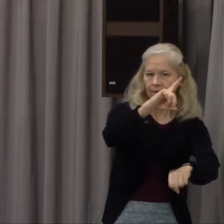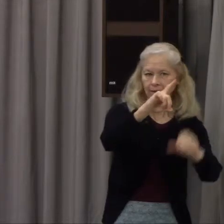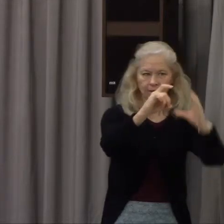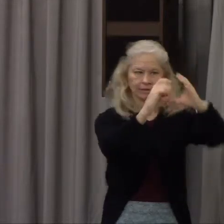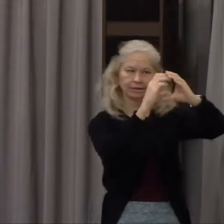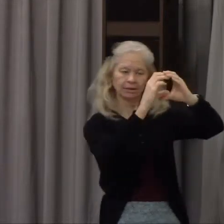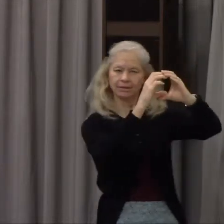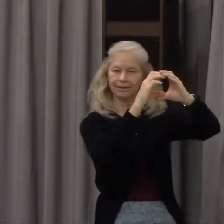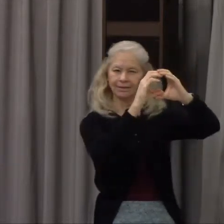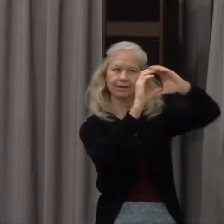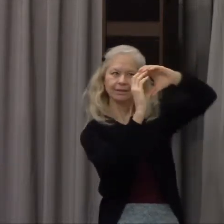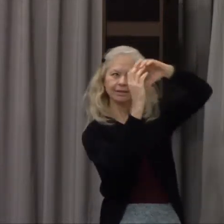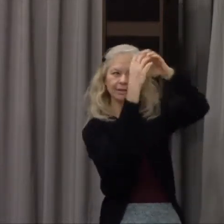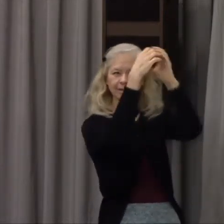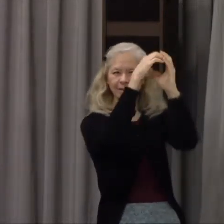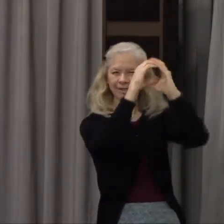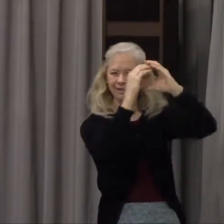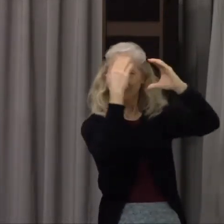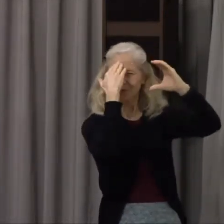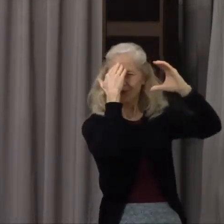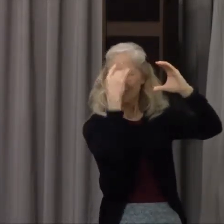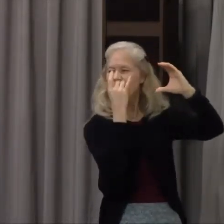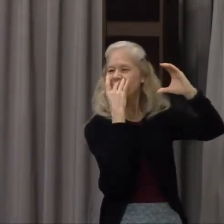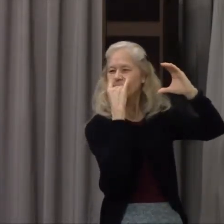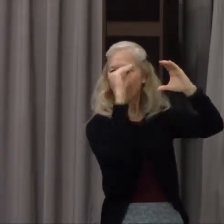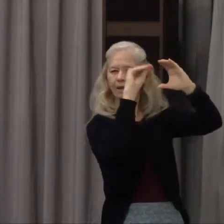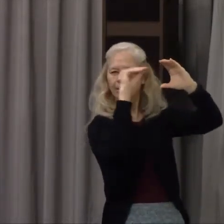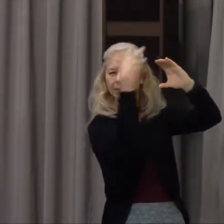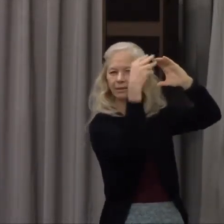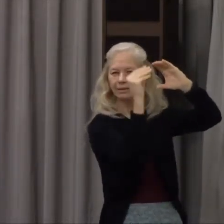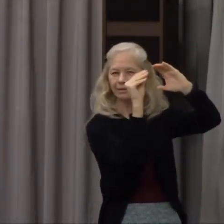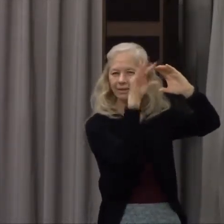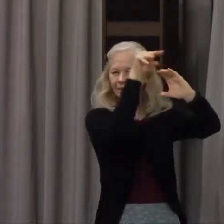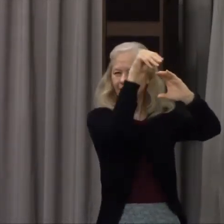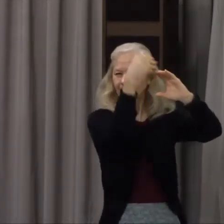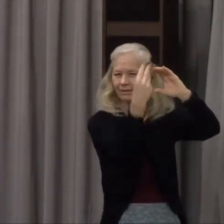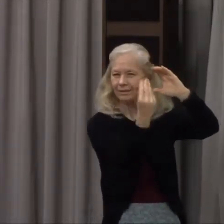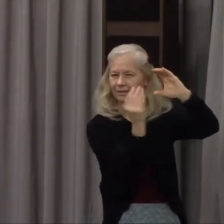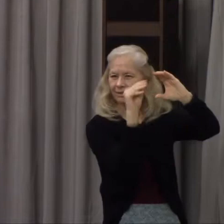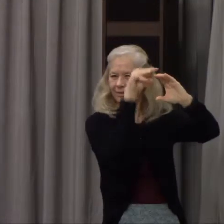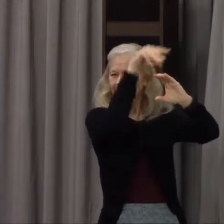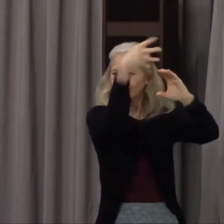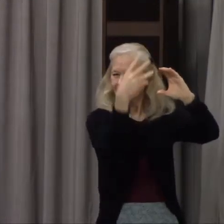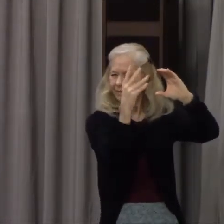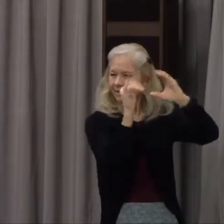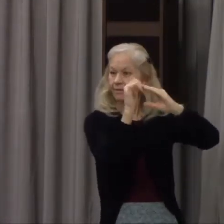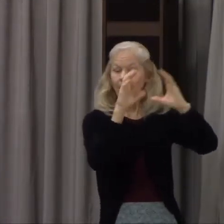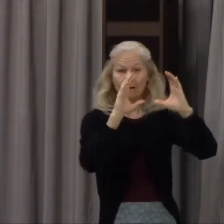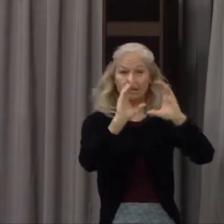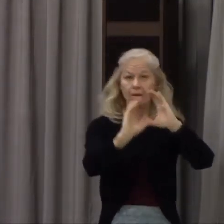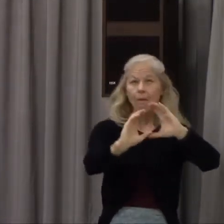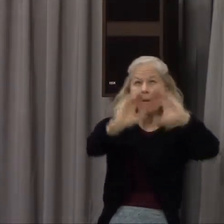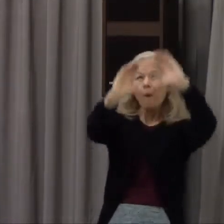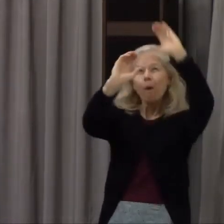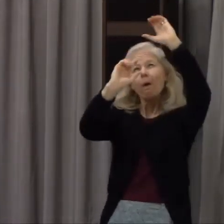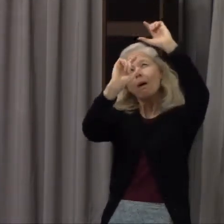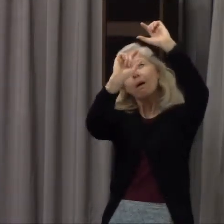When you hold that diamond up to the light, each beauty is reflecting the light of each different